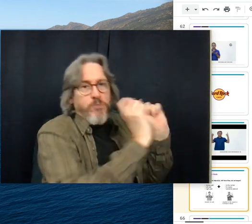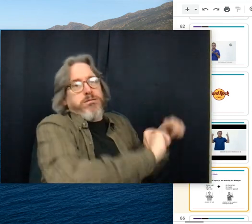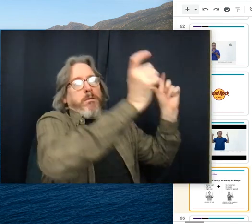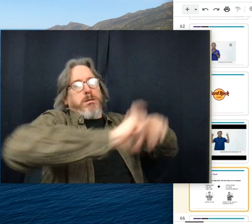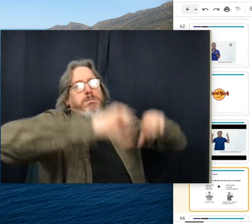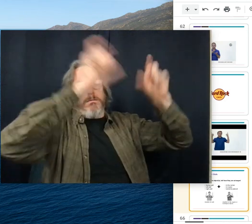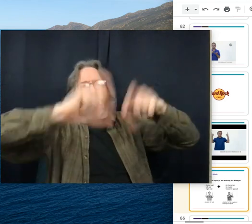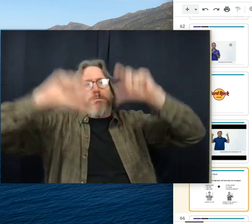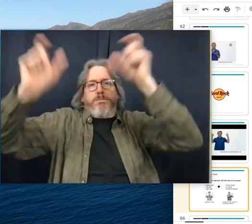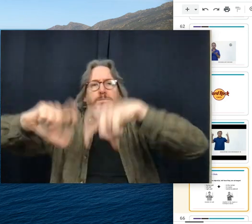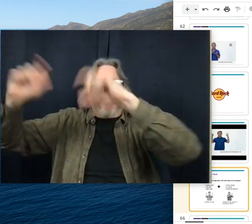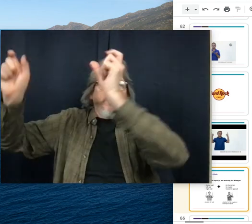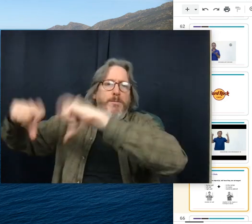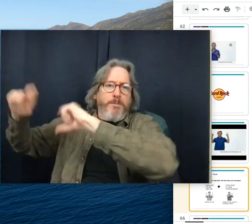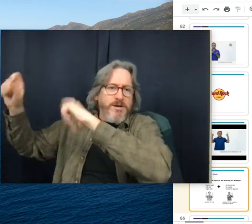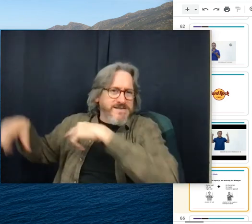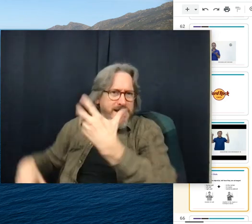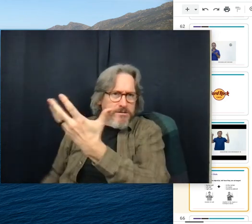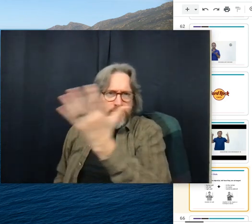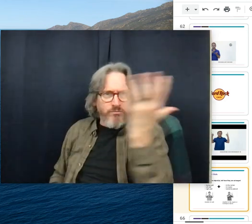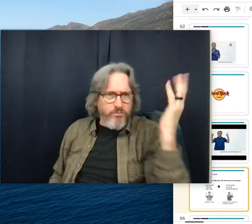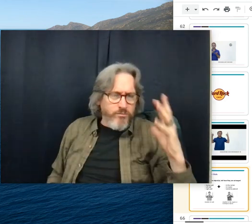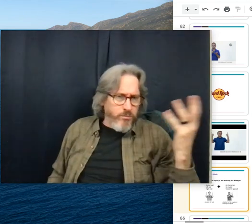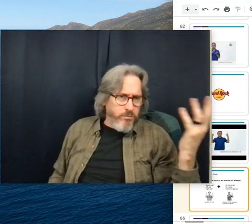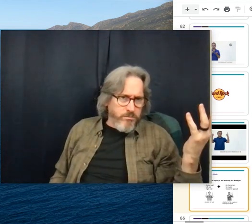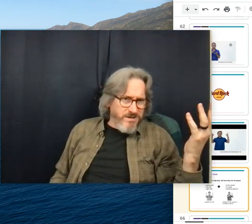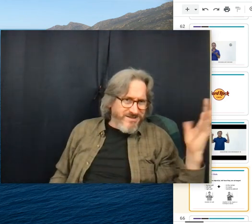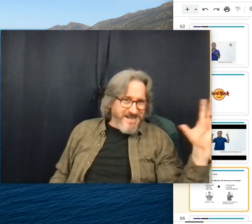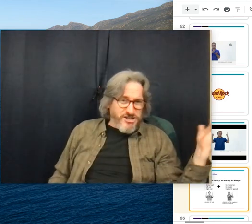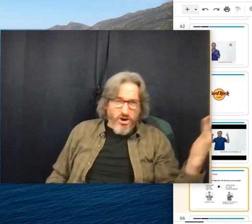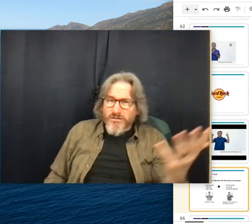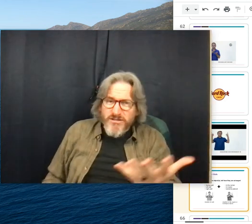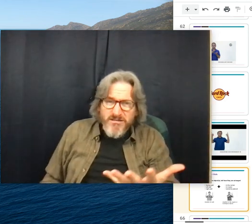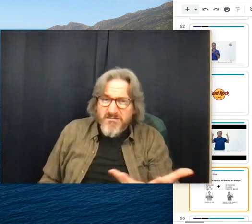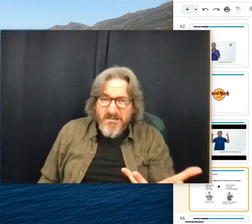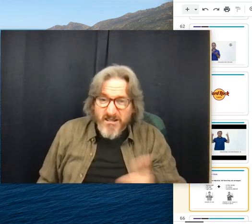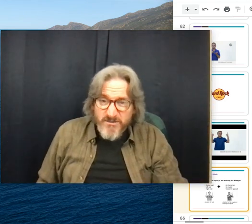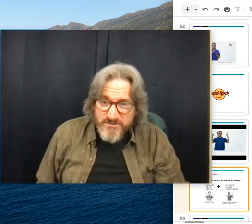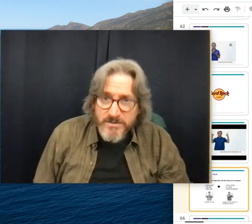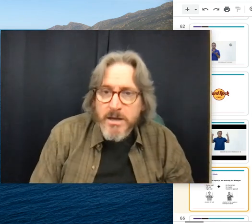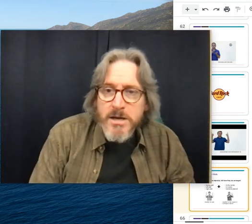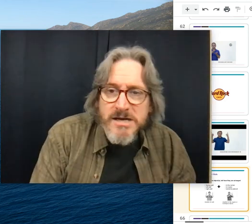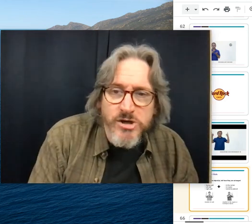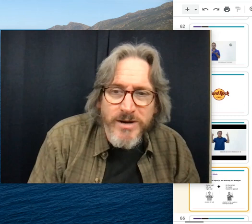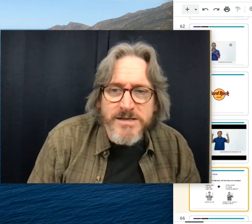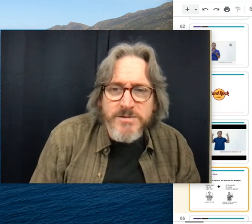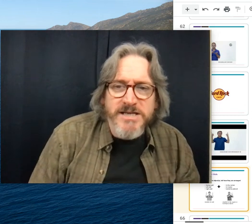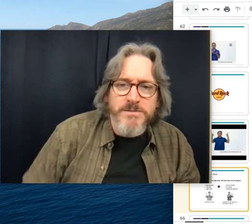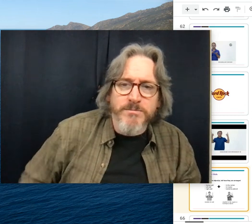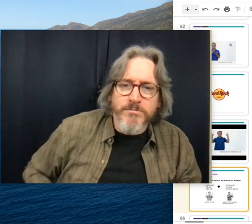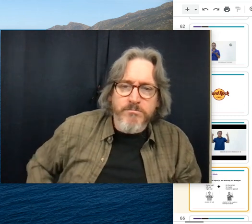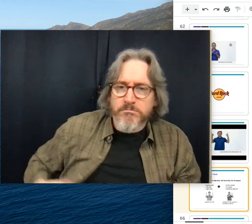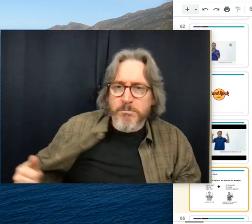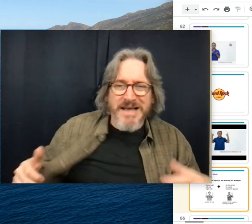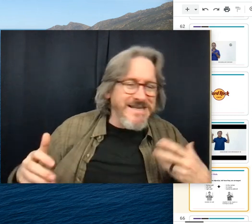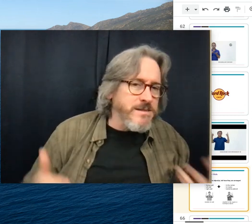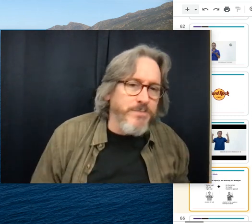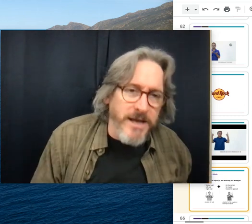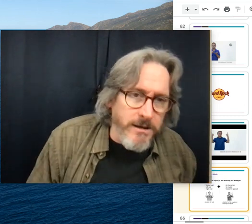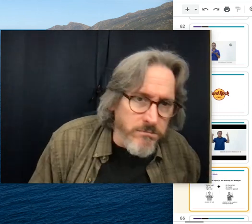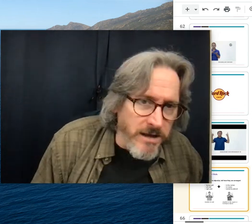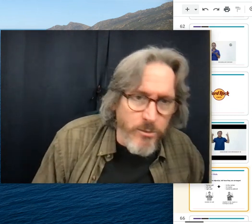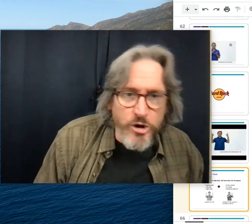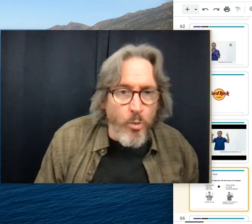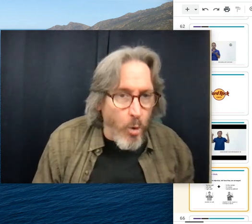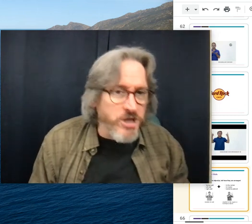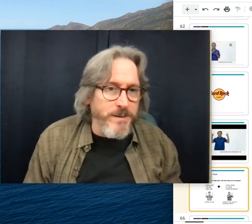Don't just go, because then it's curved. I don't know. So it takes some